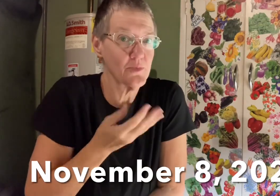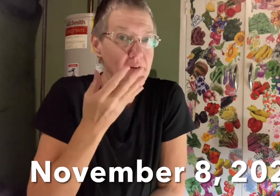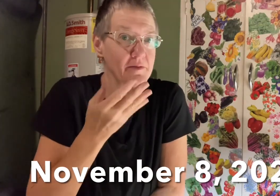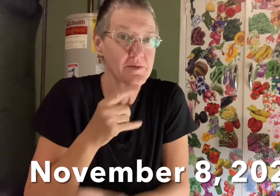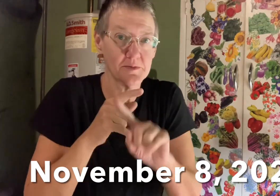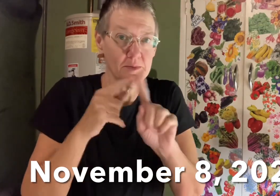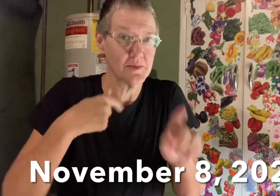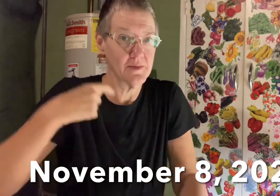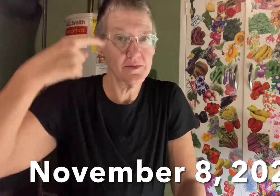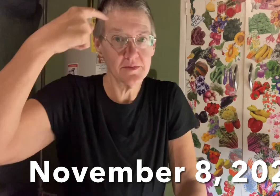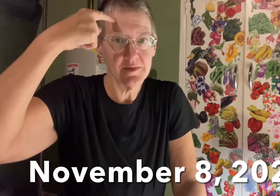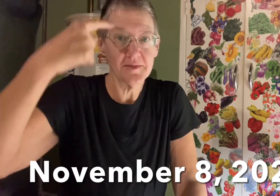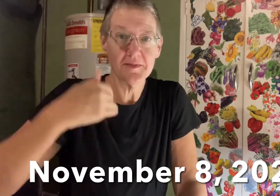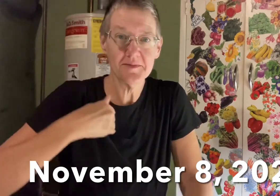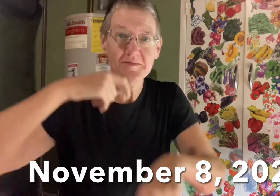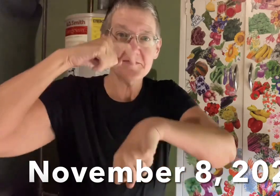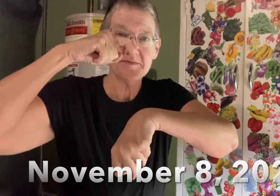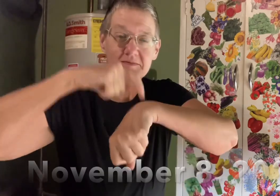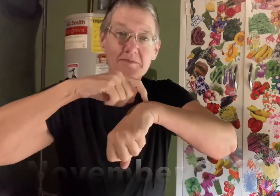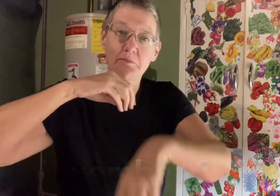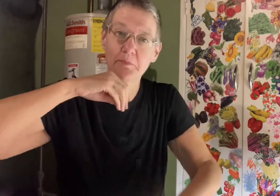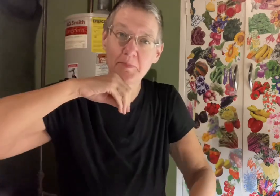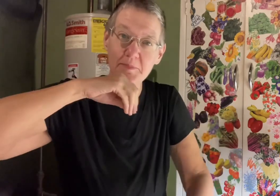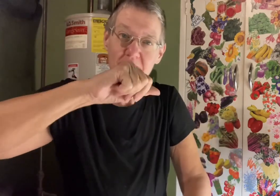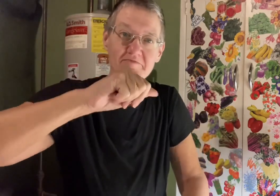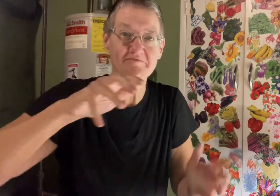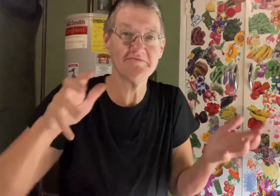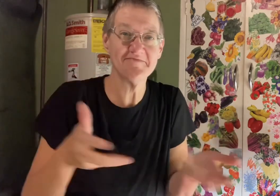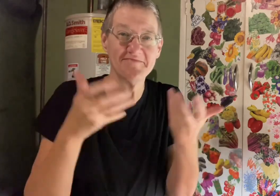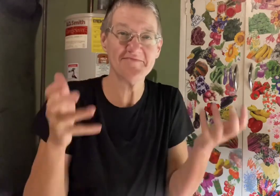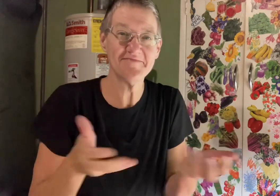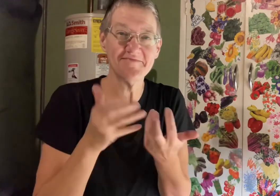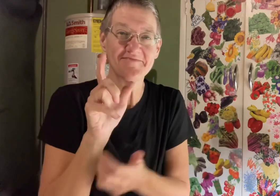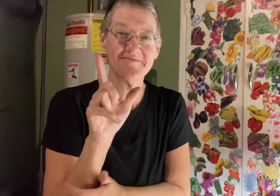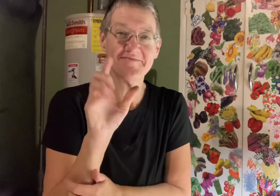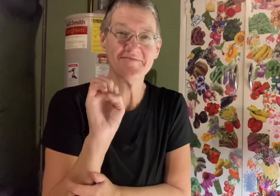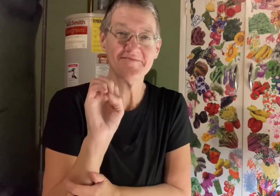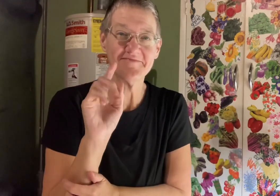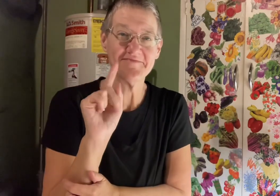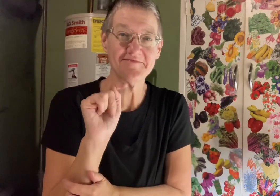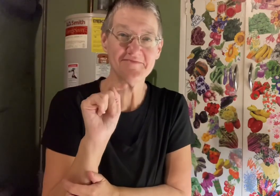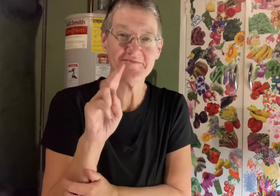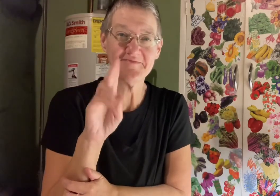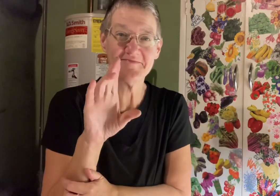Today, before breakfast, I think we have time to plant lettuce.